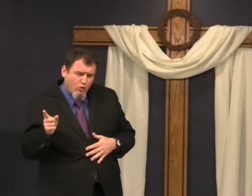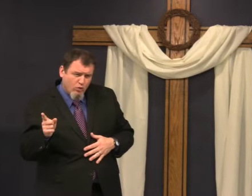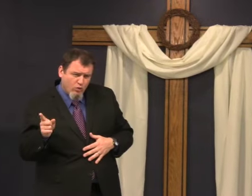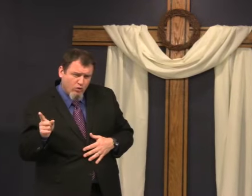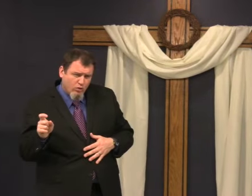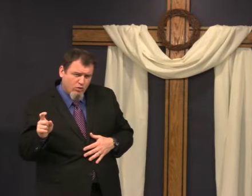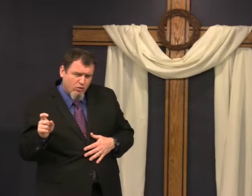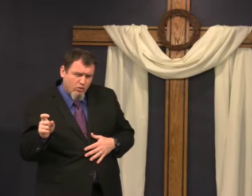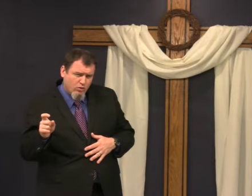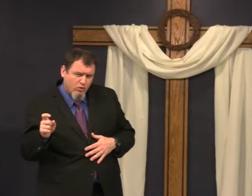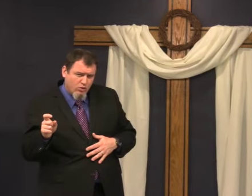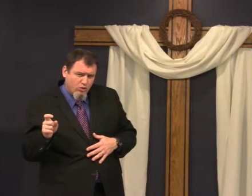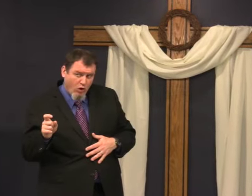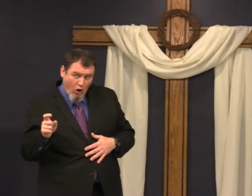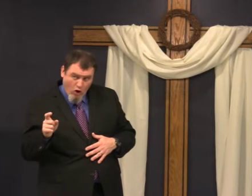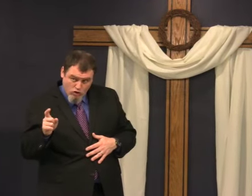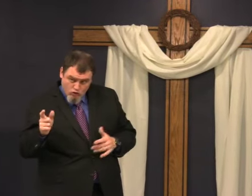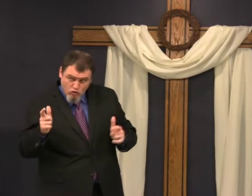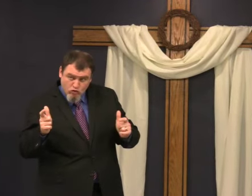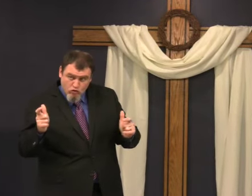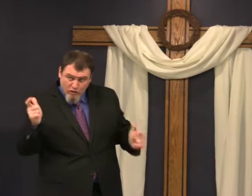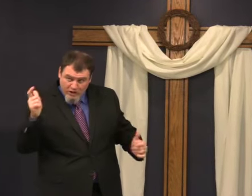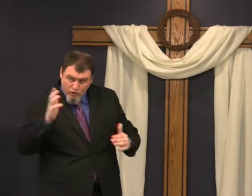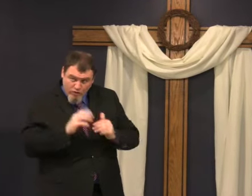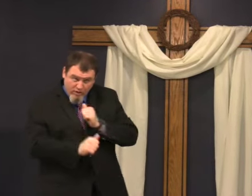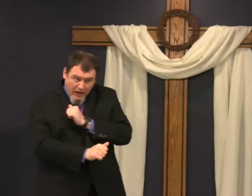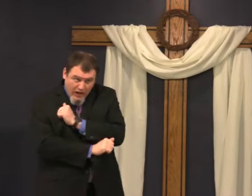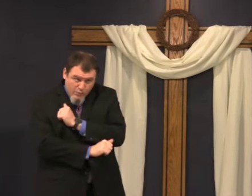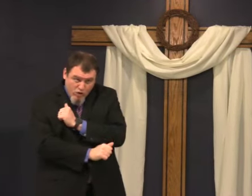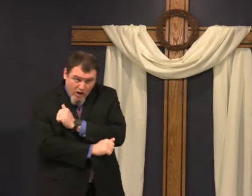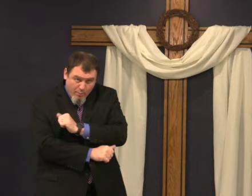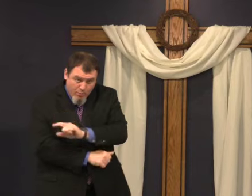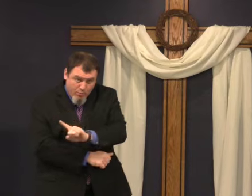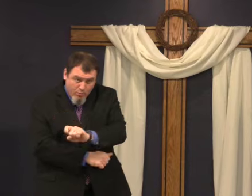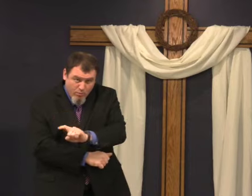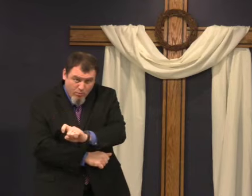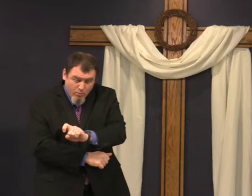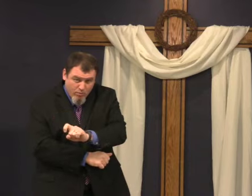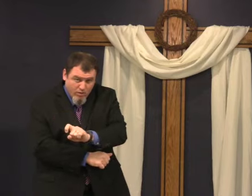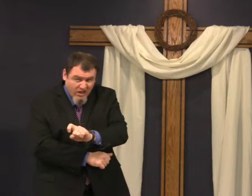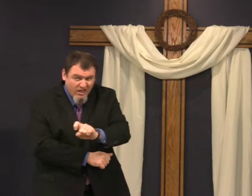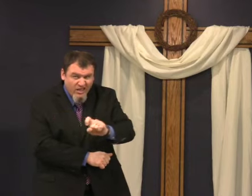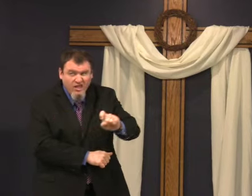Who are you? Are you greater than Abraham?